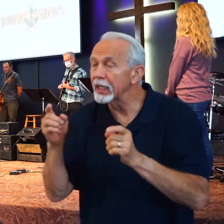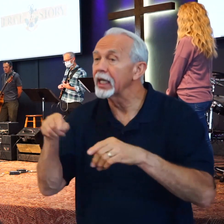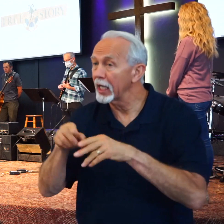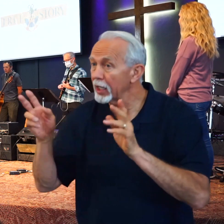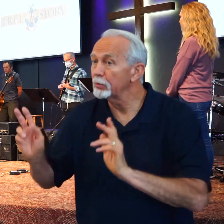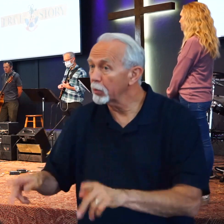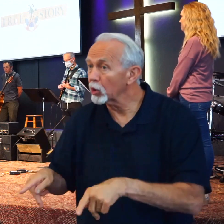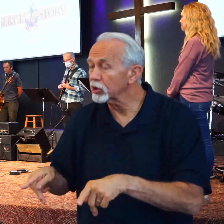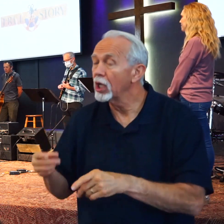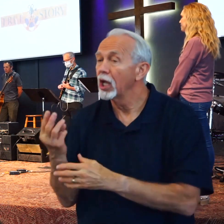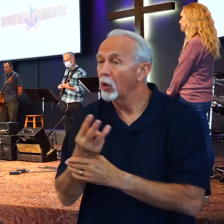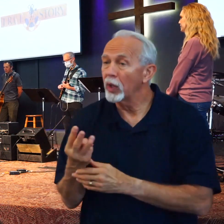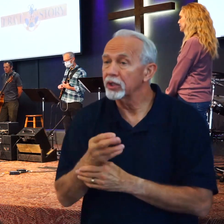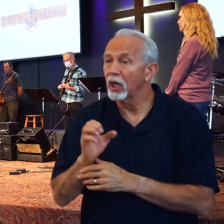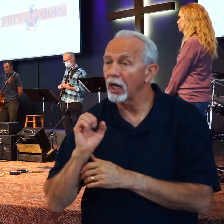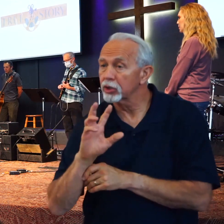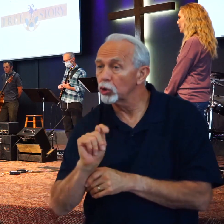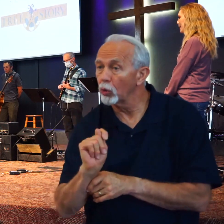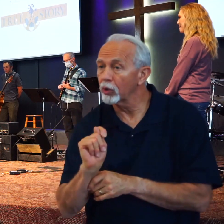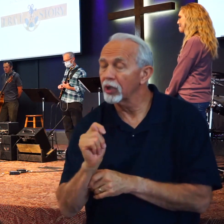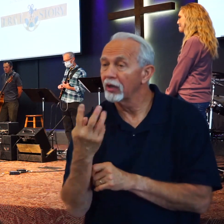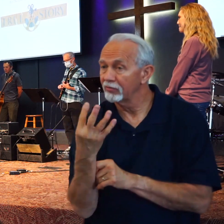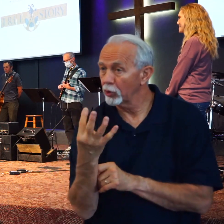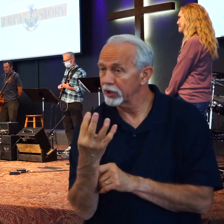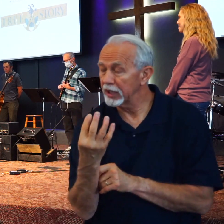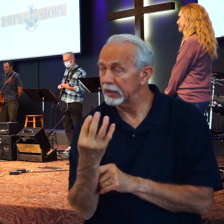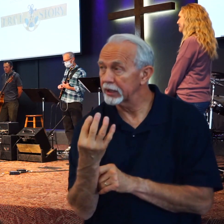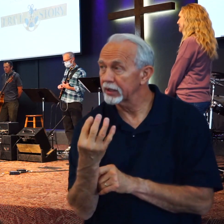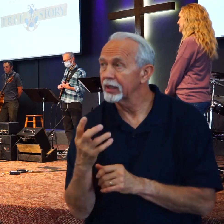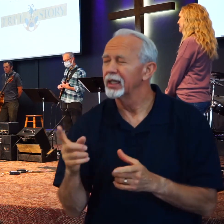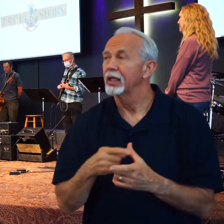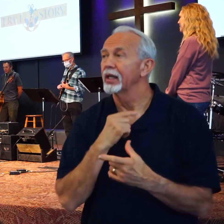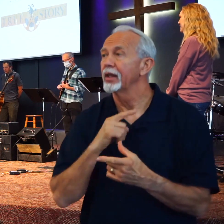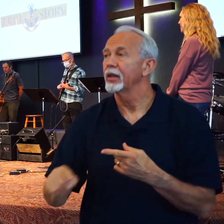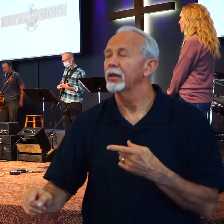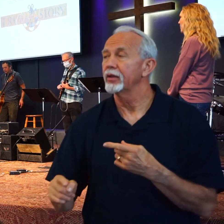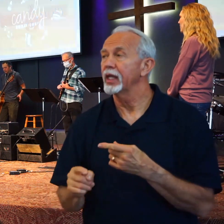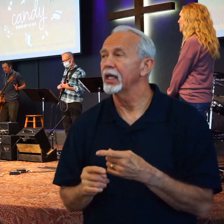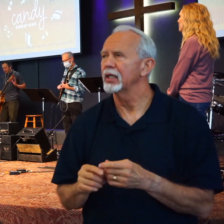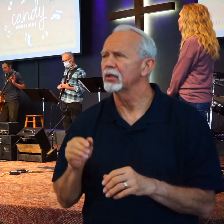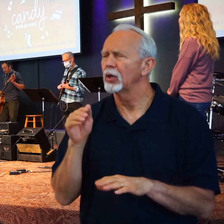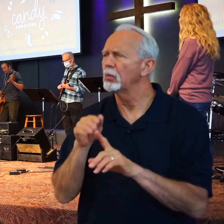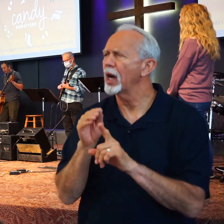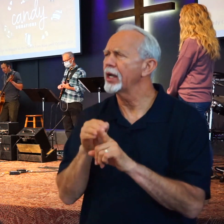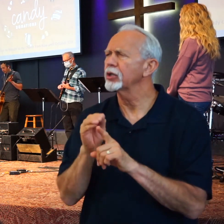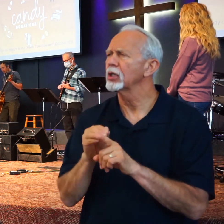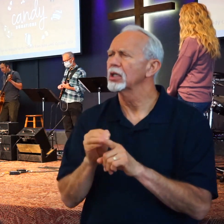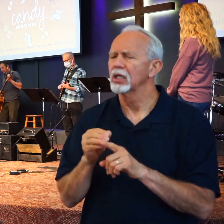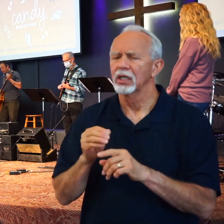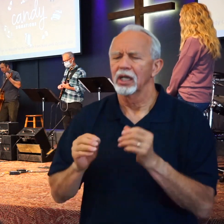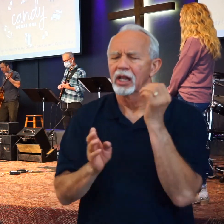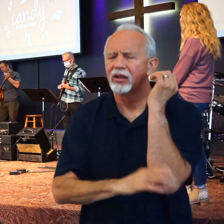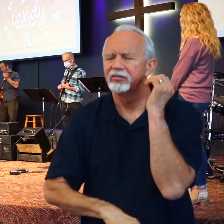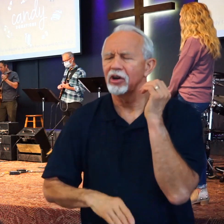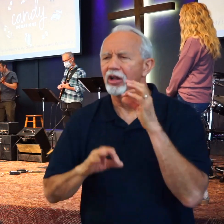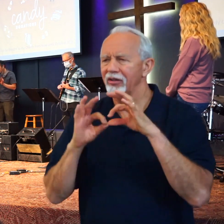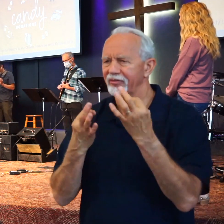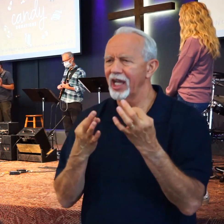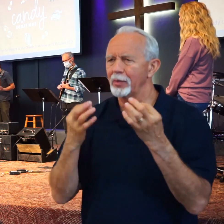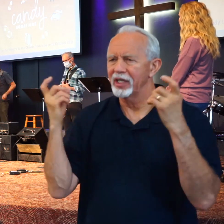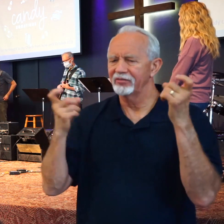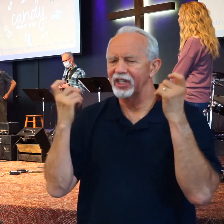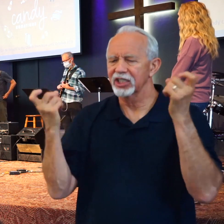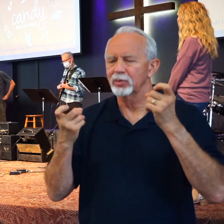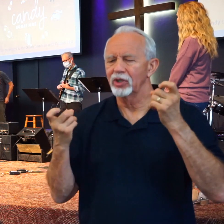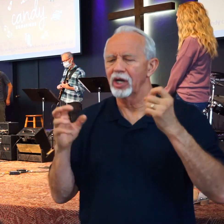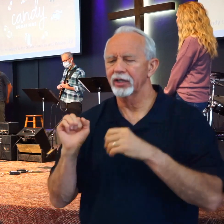on Wednesday, October 14th. And then, just as a reminder, our Fall Family Festival is coming up on October